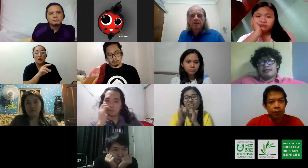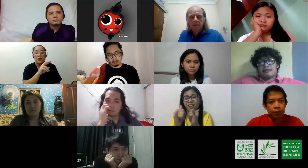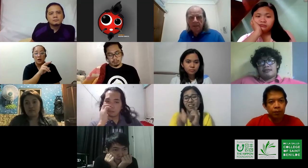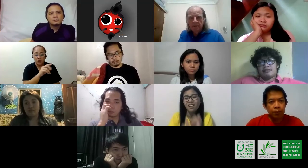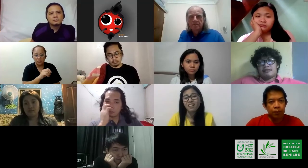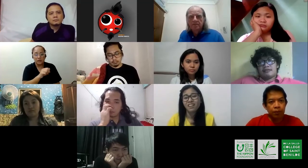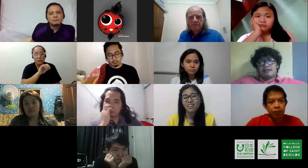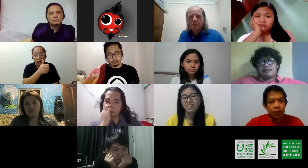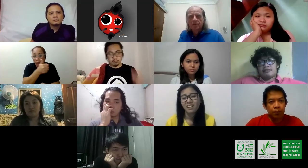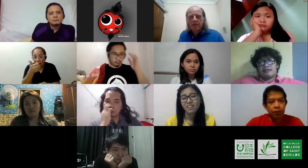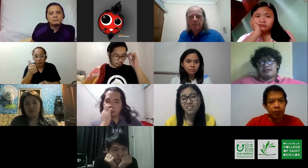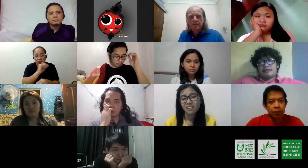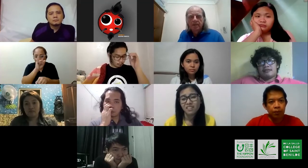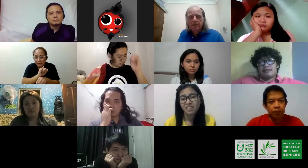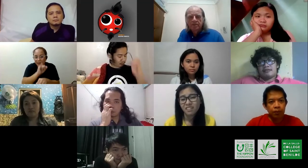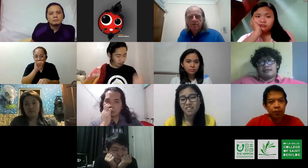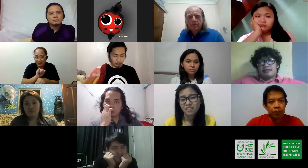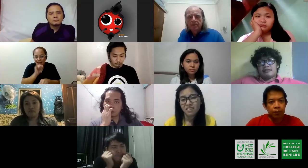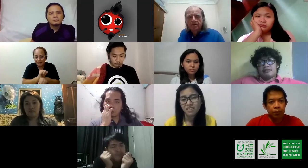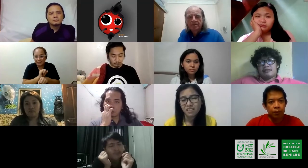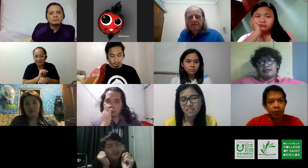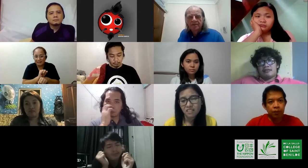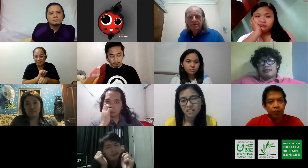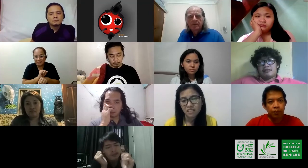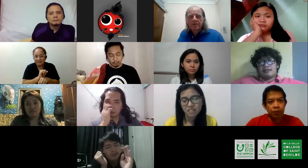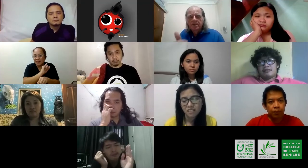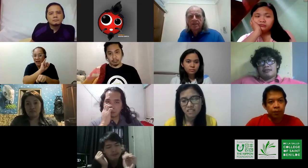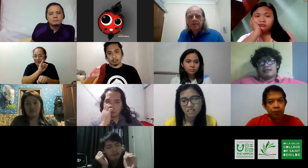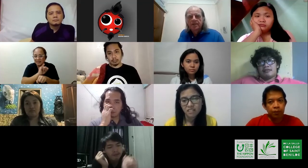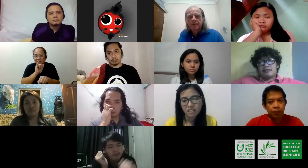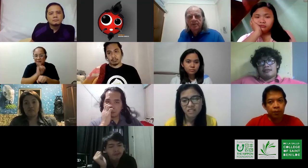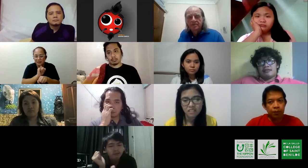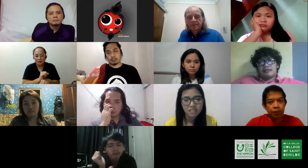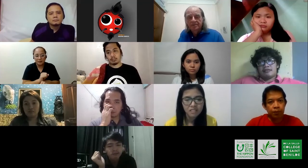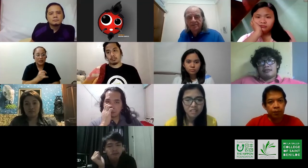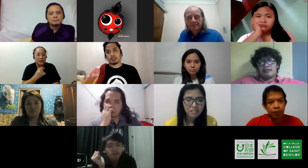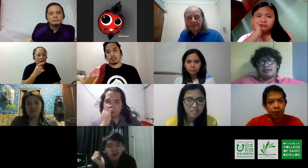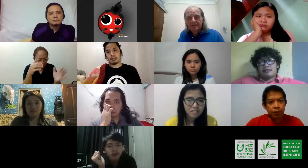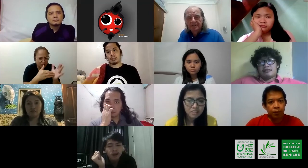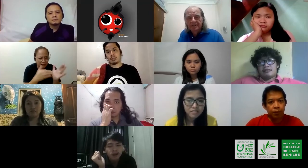Yes, what Yami's saying is correct. Yami, say it again, please.